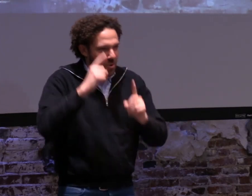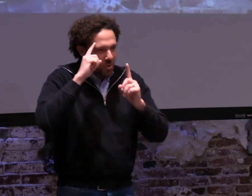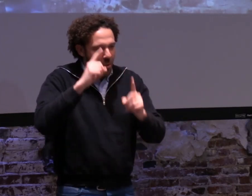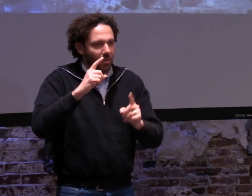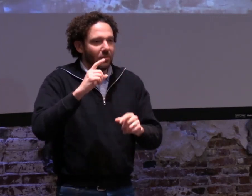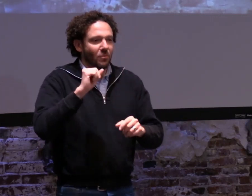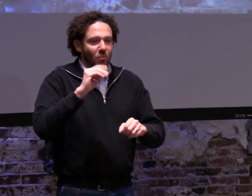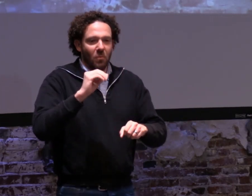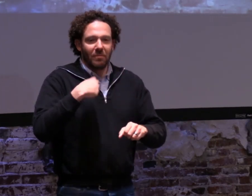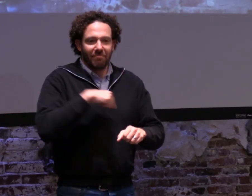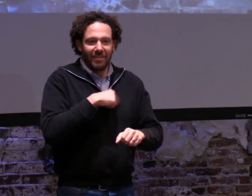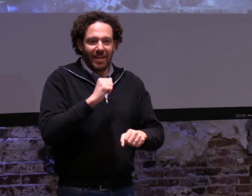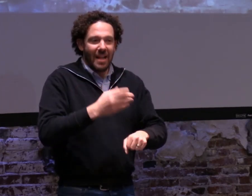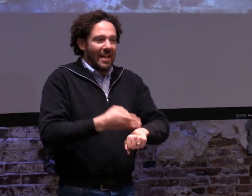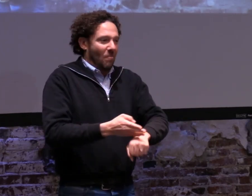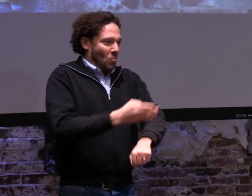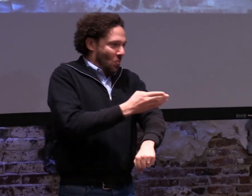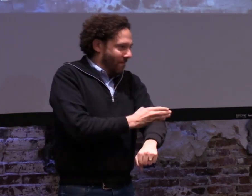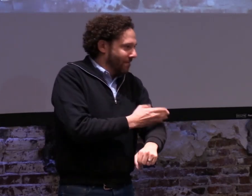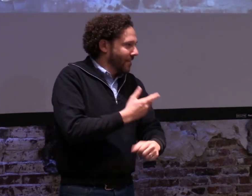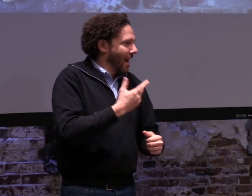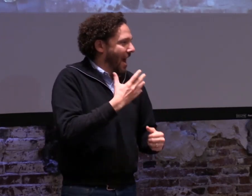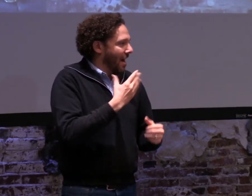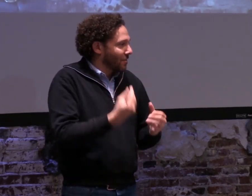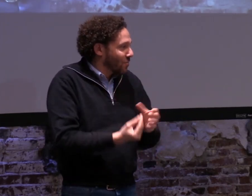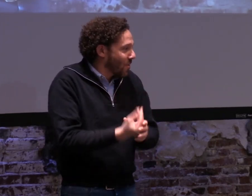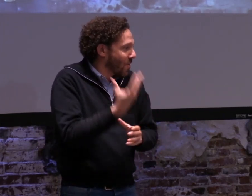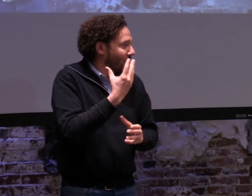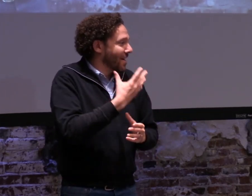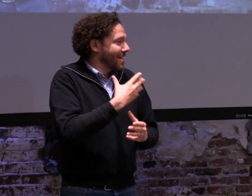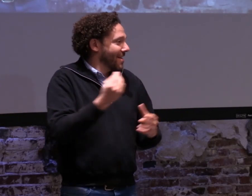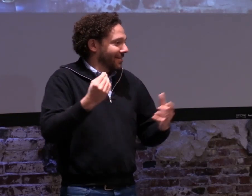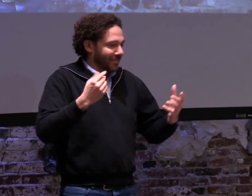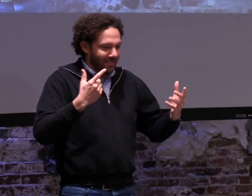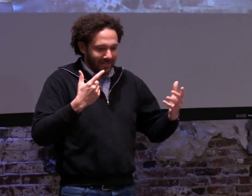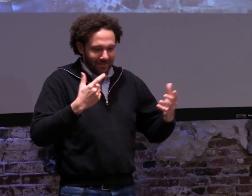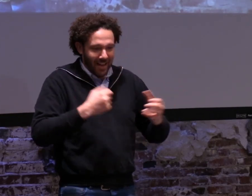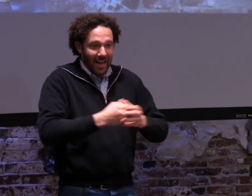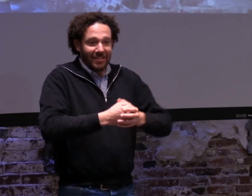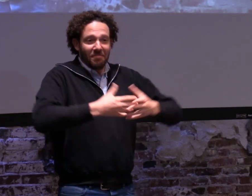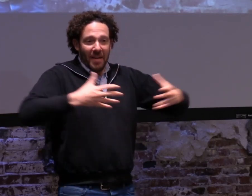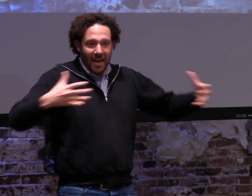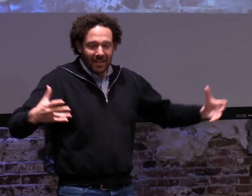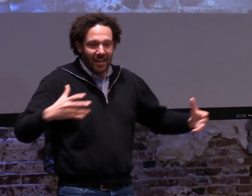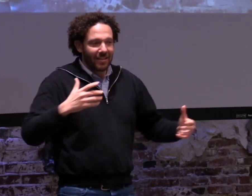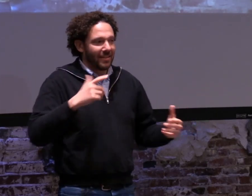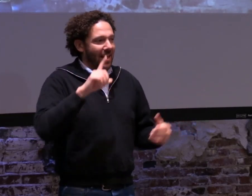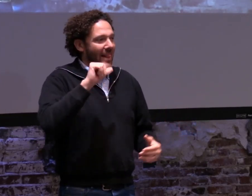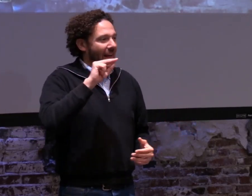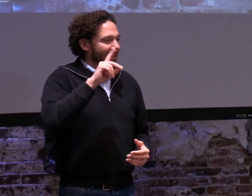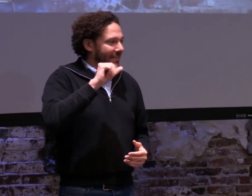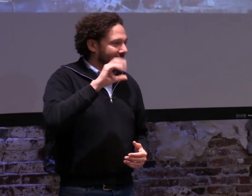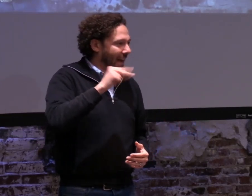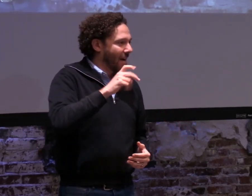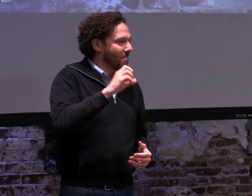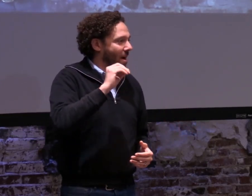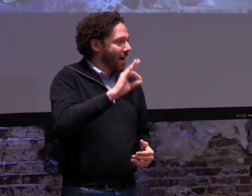You know, planning to find out what the outcomes and how we can improve and how we can grow the industry